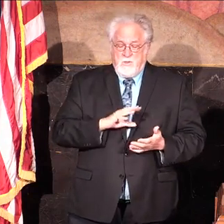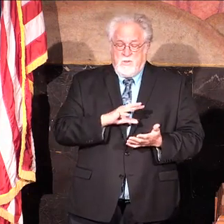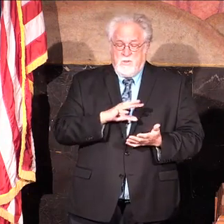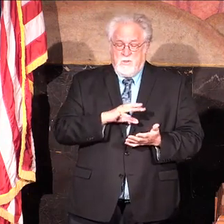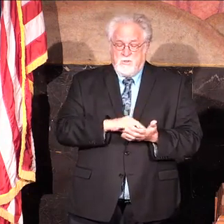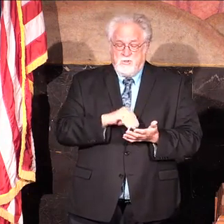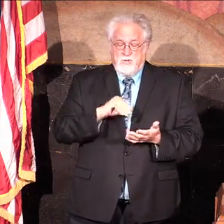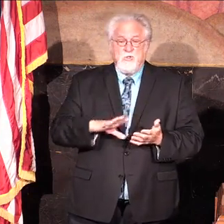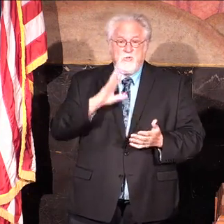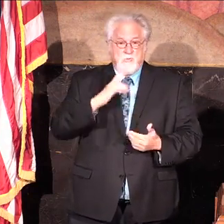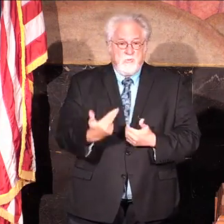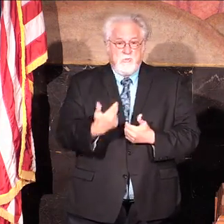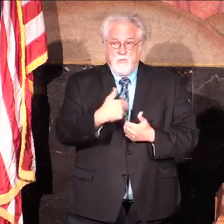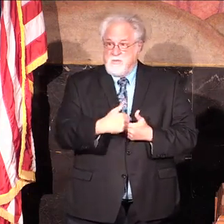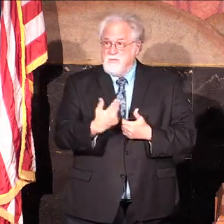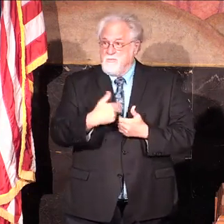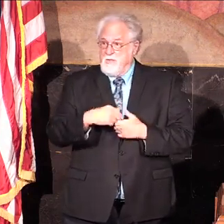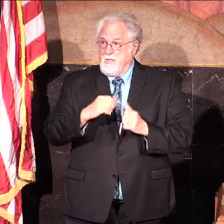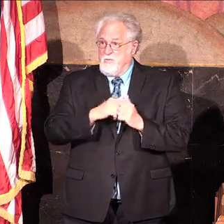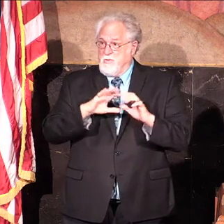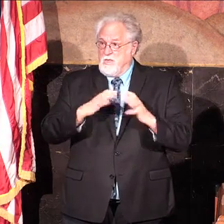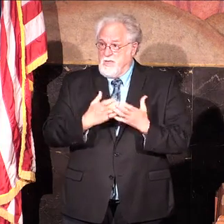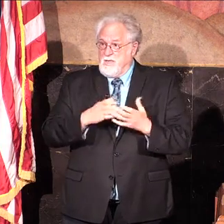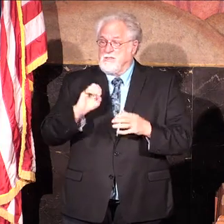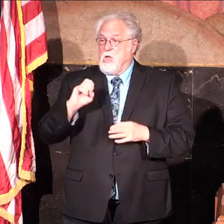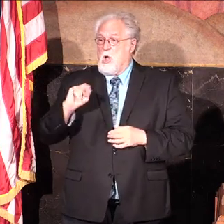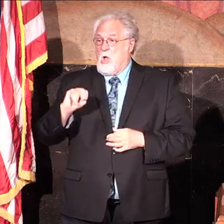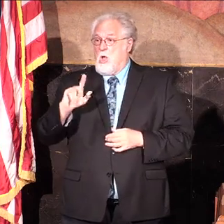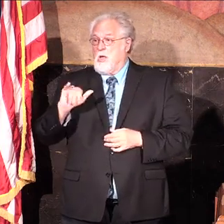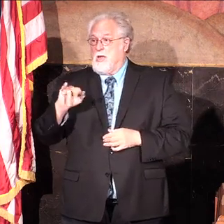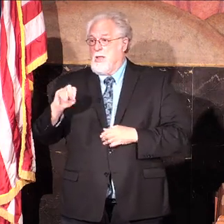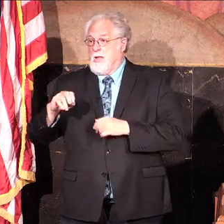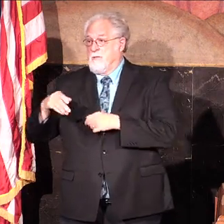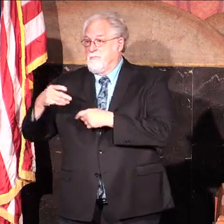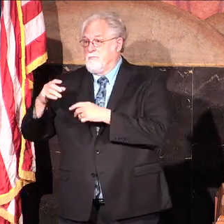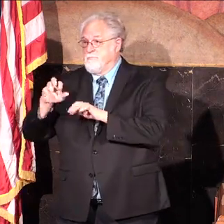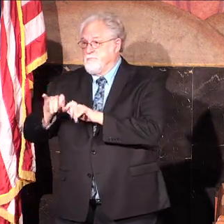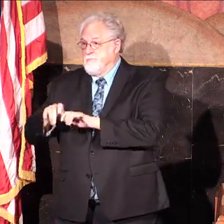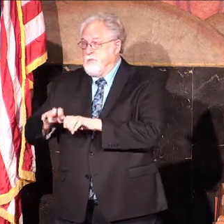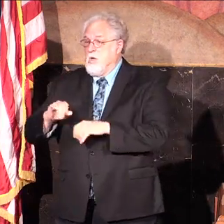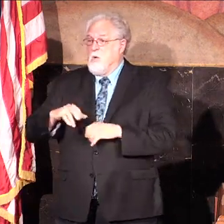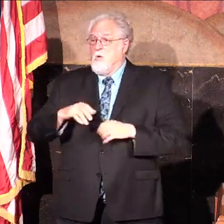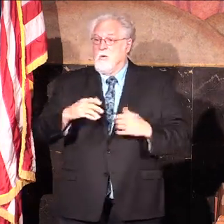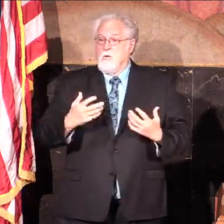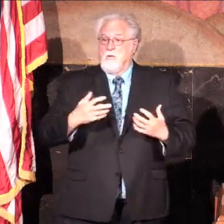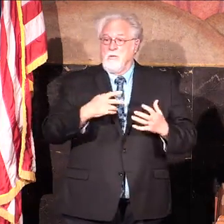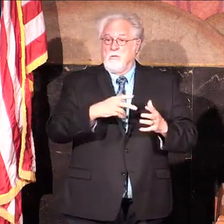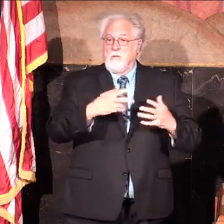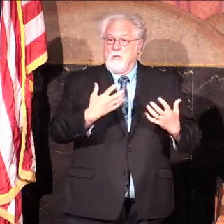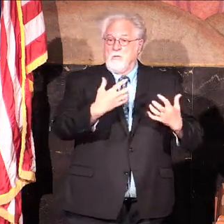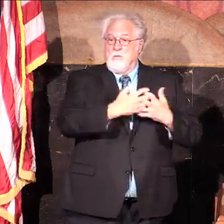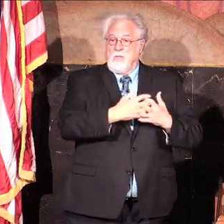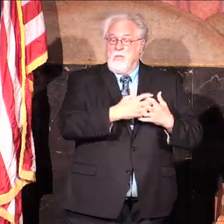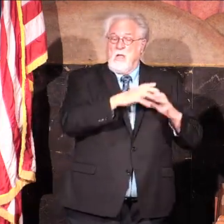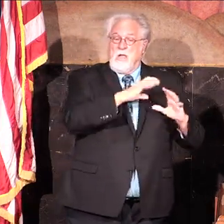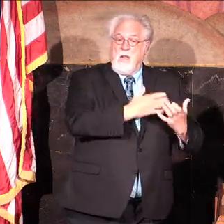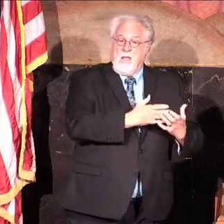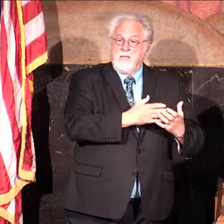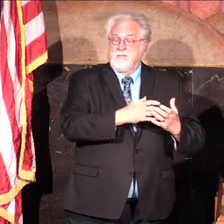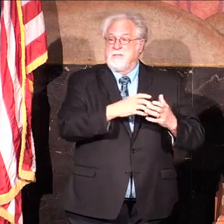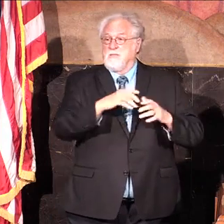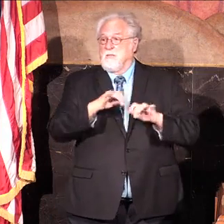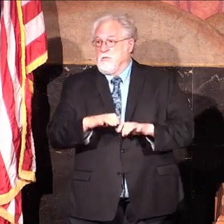be participating in class online or in a hybrid situation where they are sometimes going to be in the classroom and